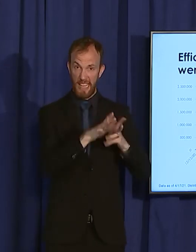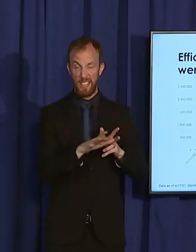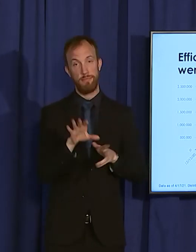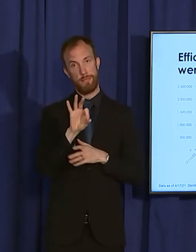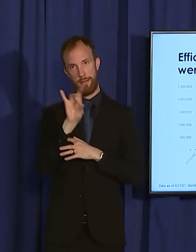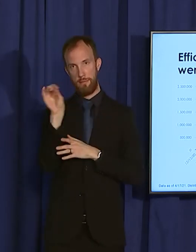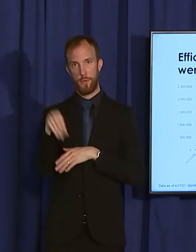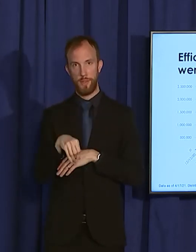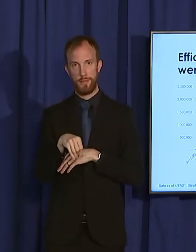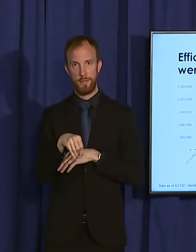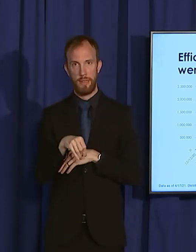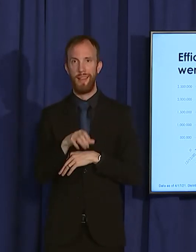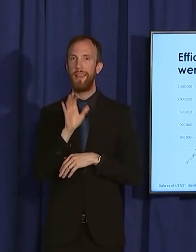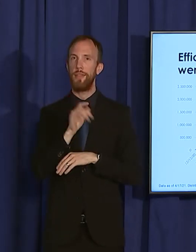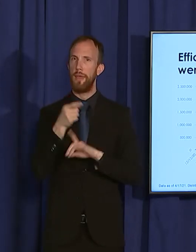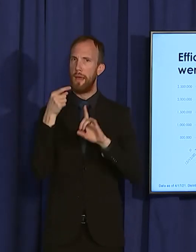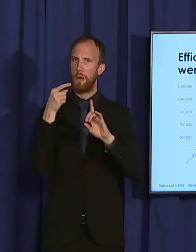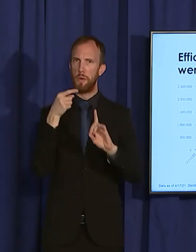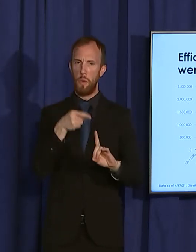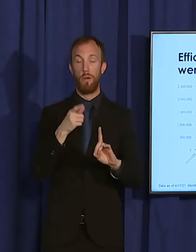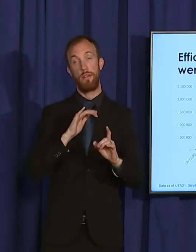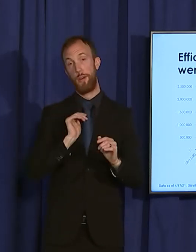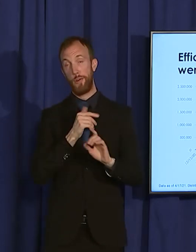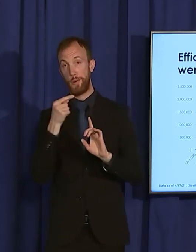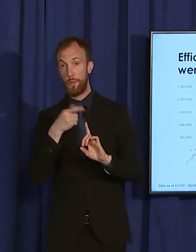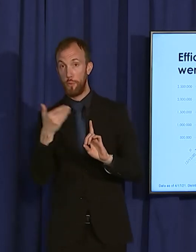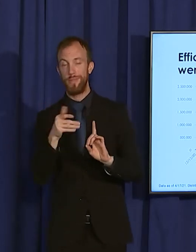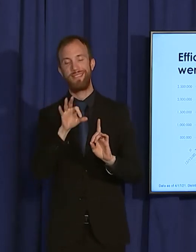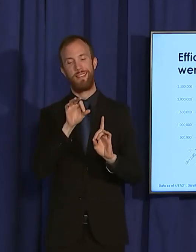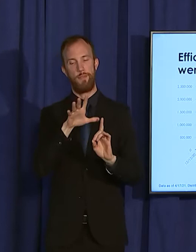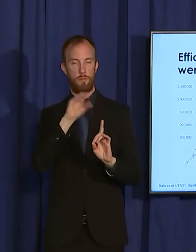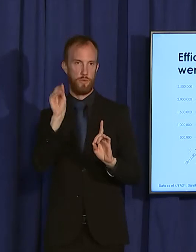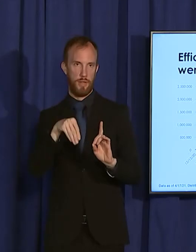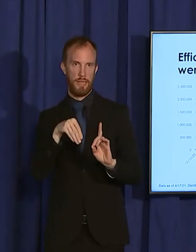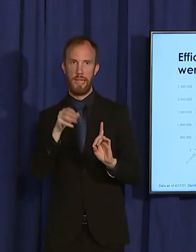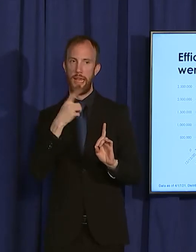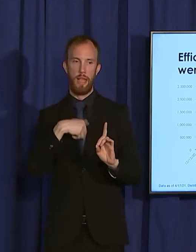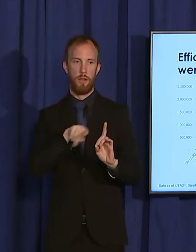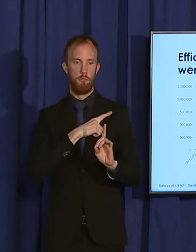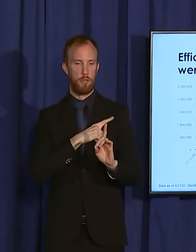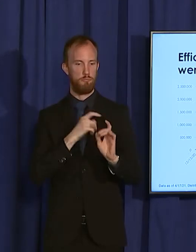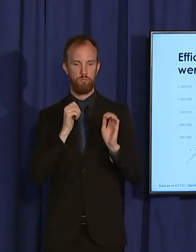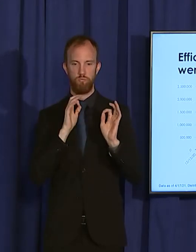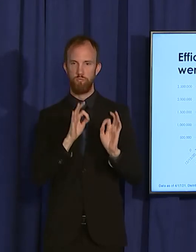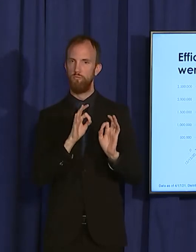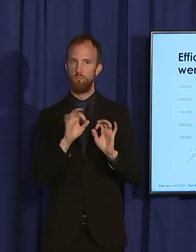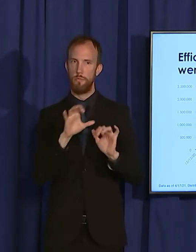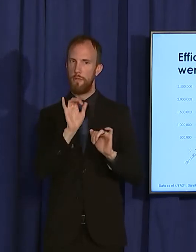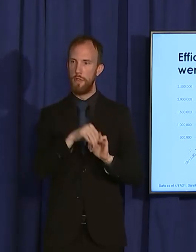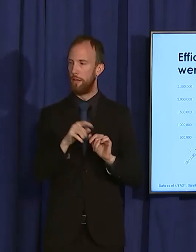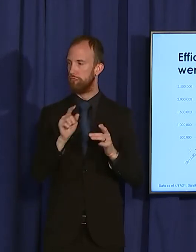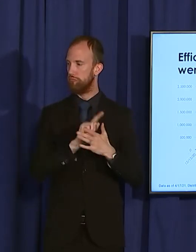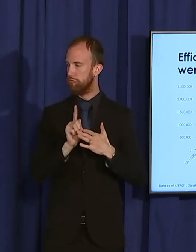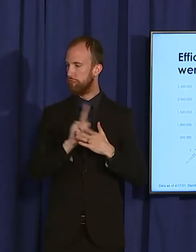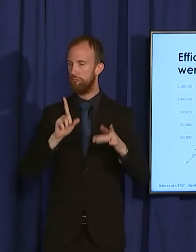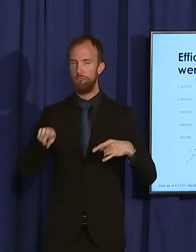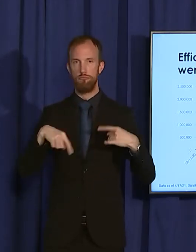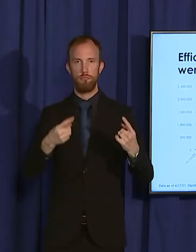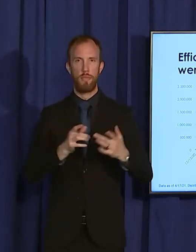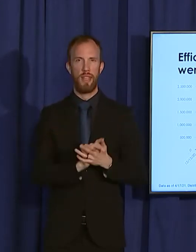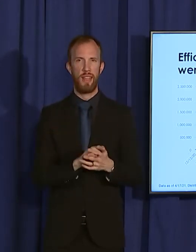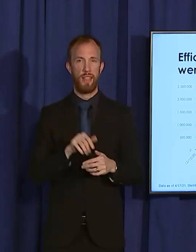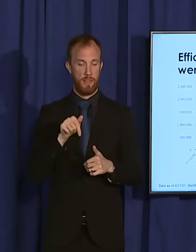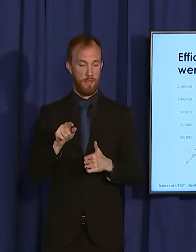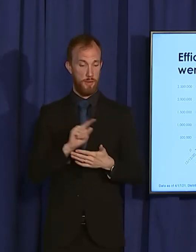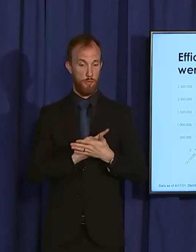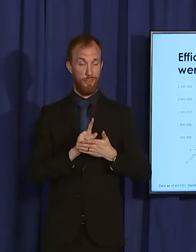of 95% every single week. I do want to highlight that I think possibly this week that we're in right now may be the first week